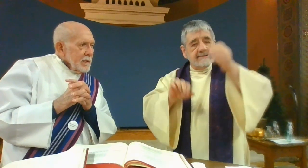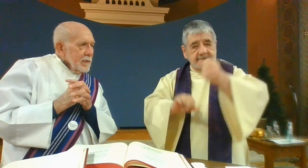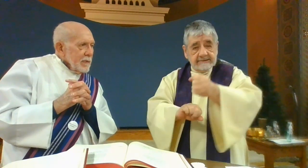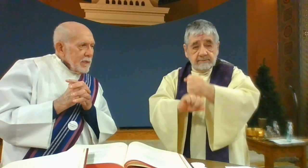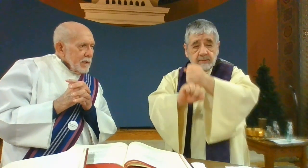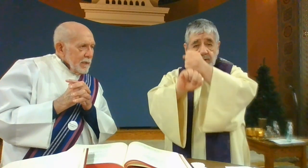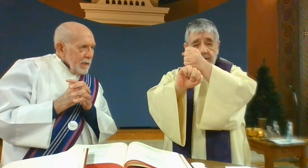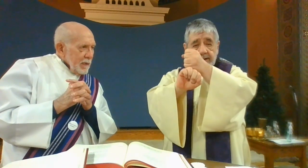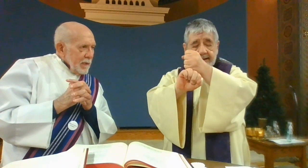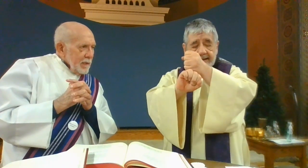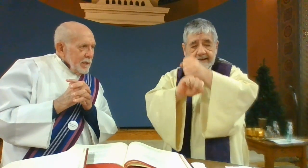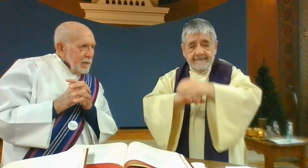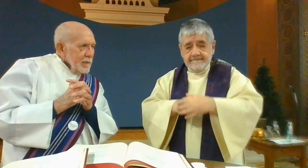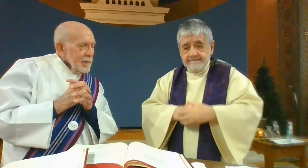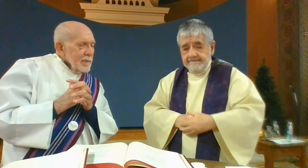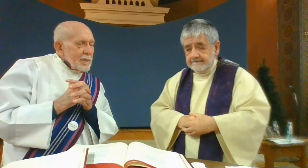and his support.